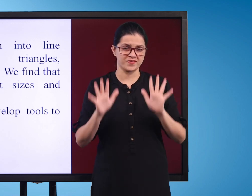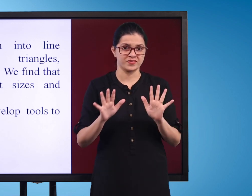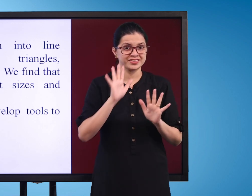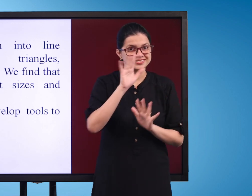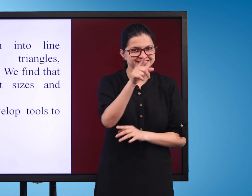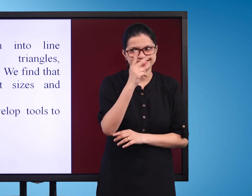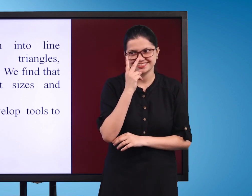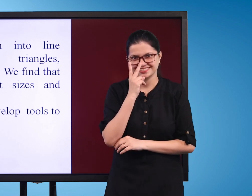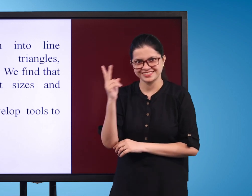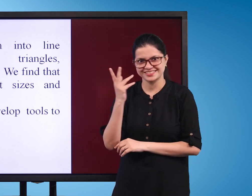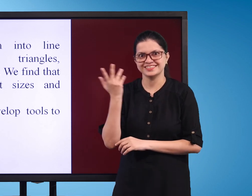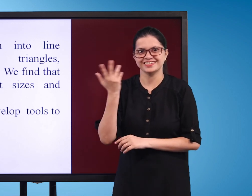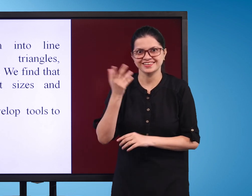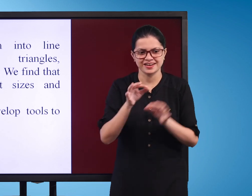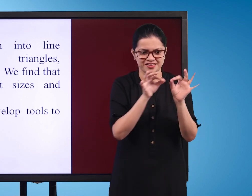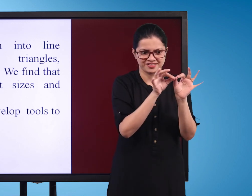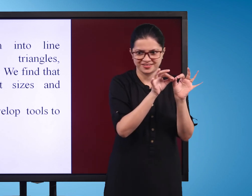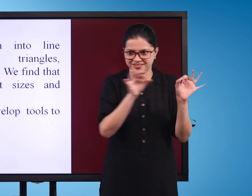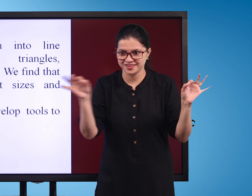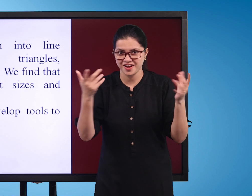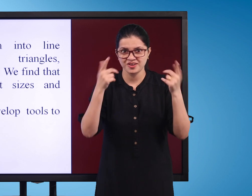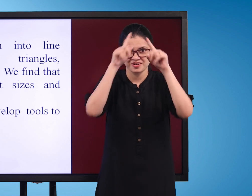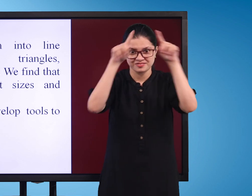We find that they have different sizes and measures.